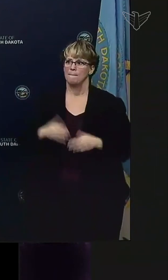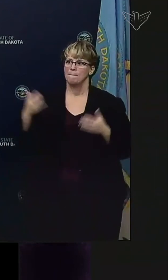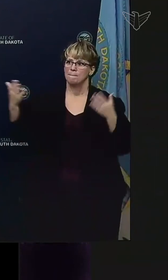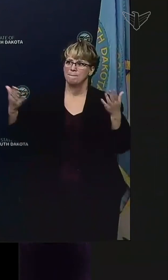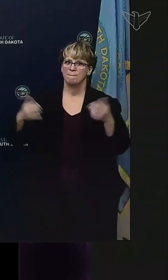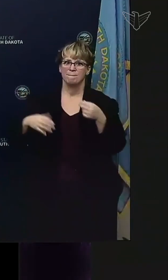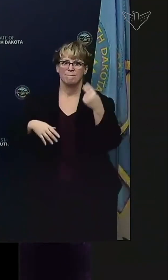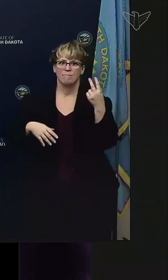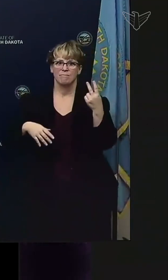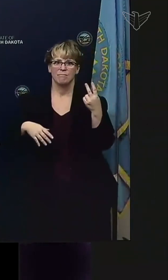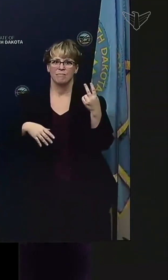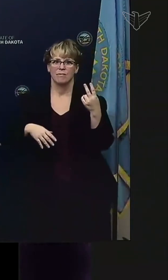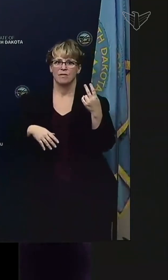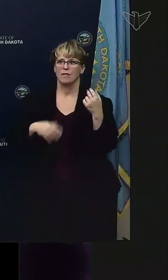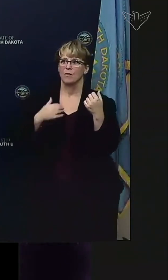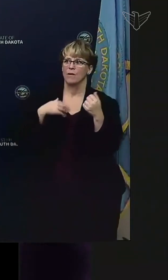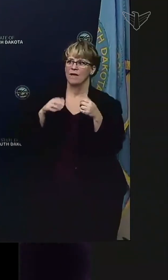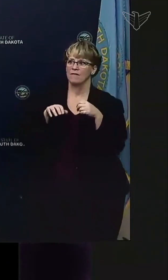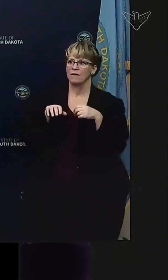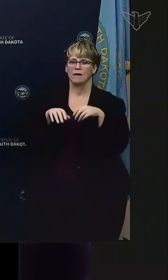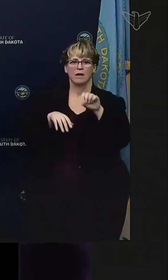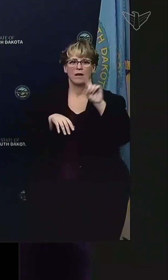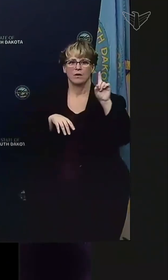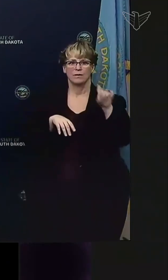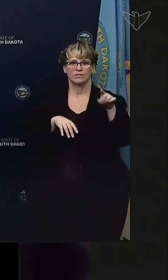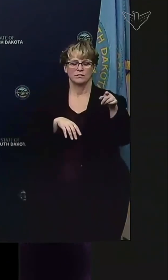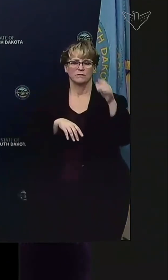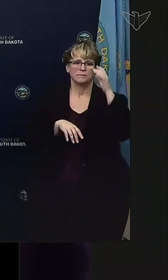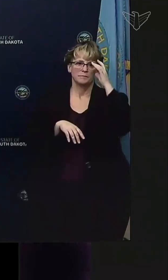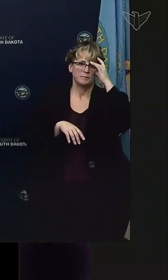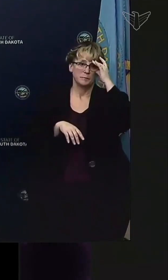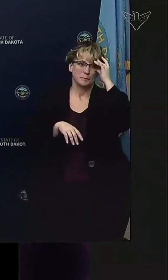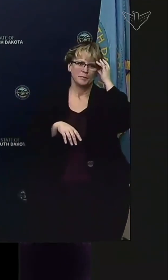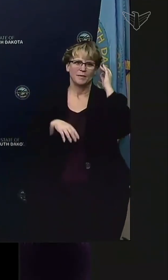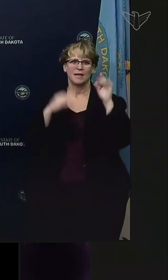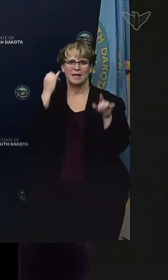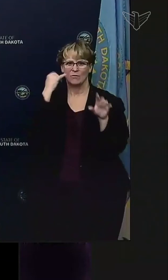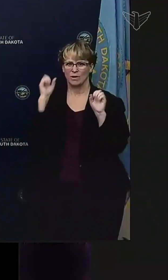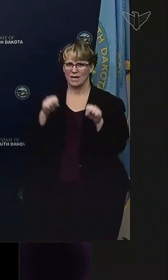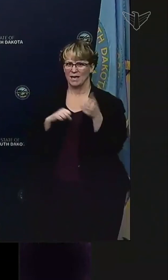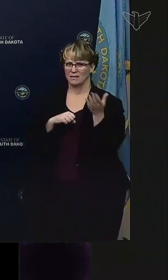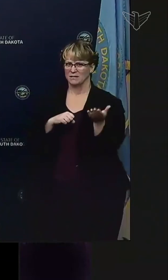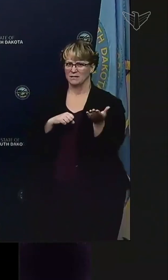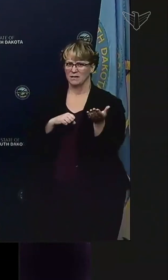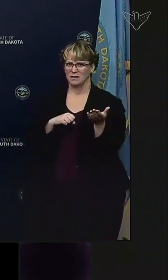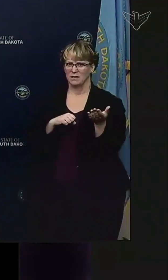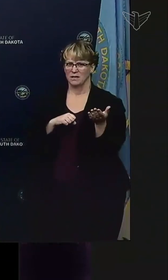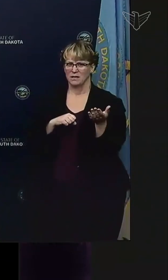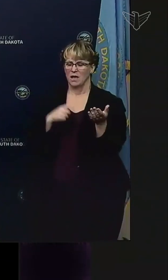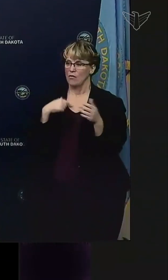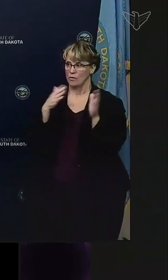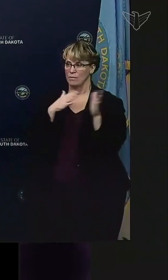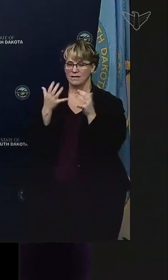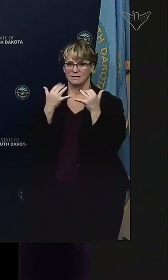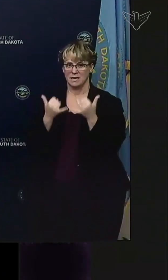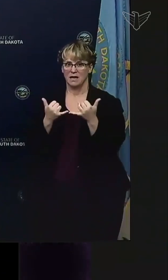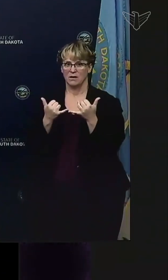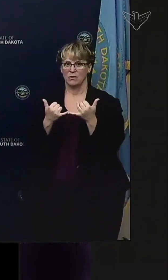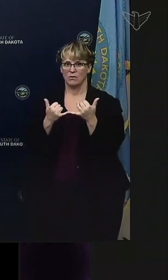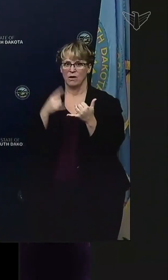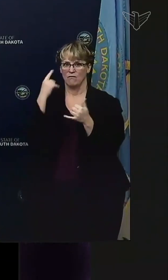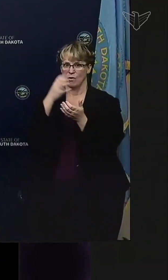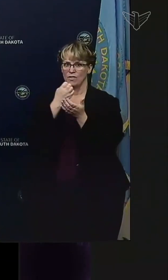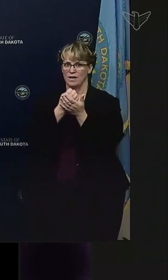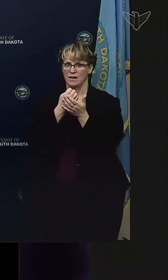to follow up, if I could. Let's have a follow-up, and then we'll take this other question in the room. If we could, just are there plans now being underway for